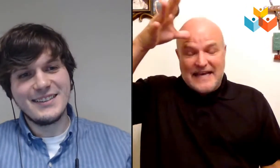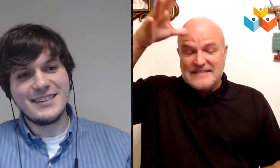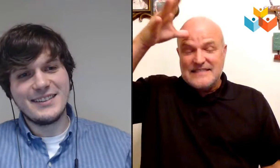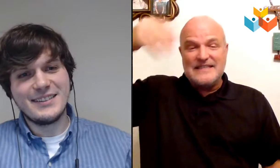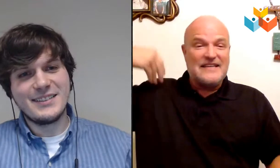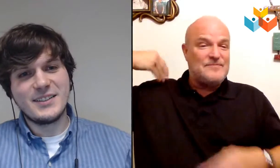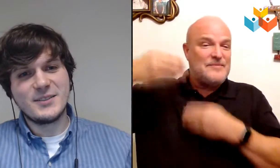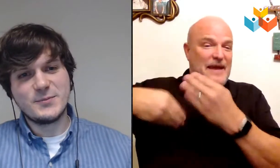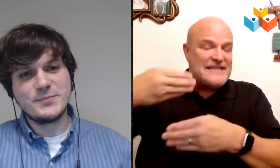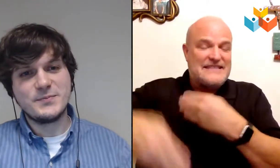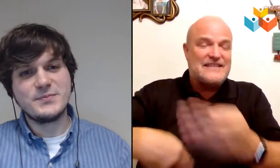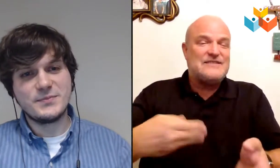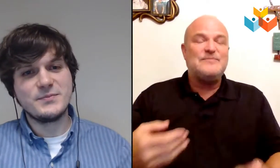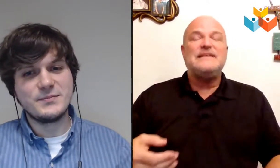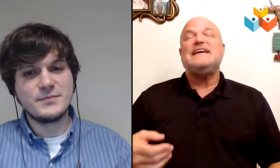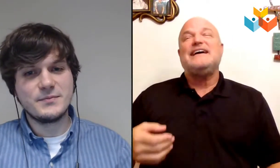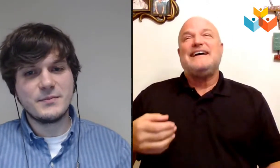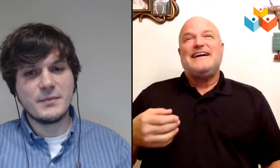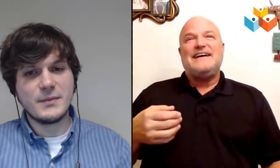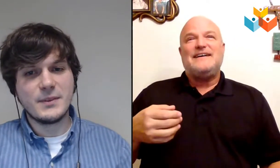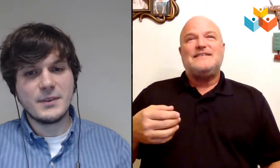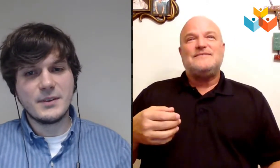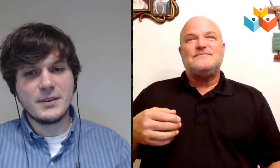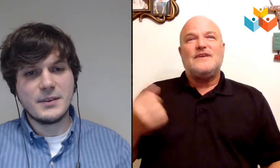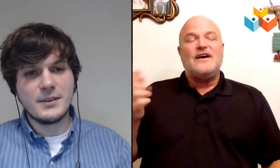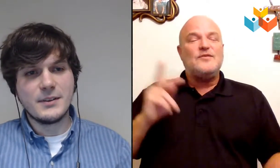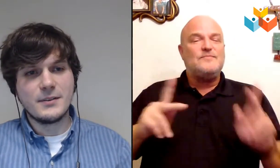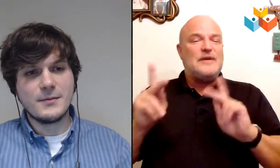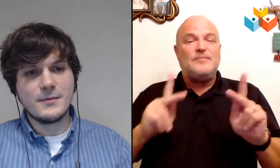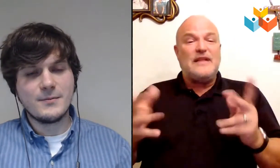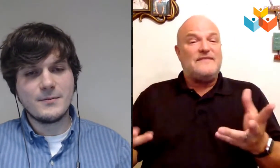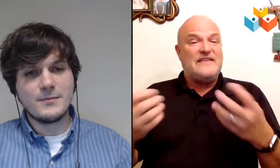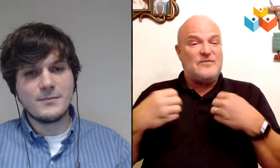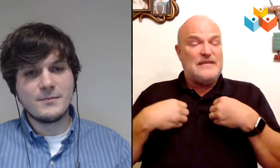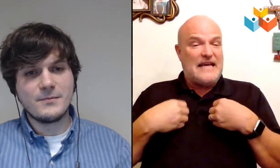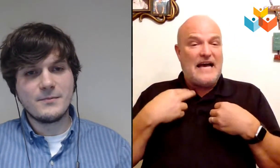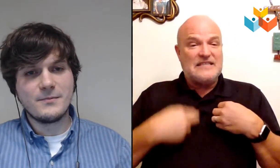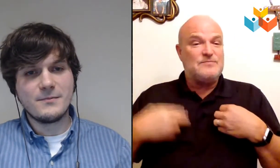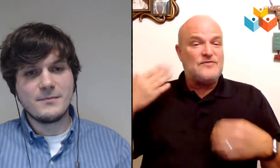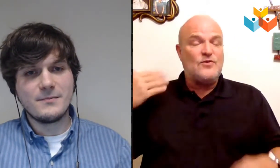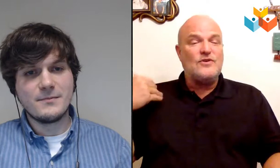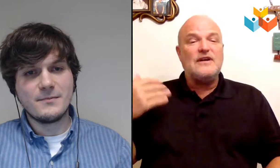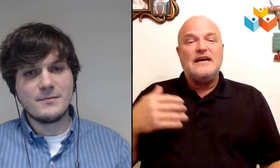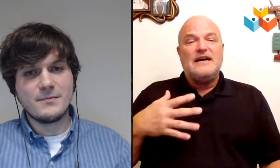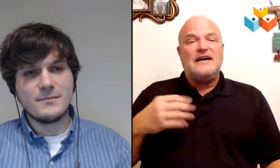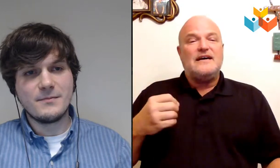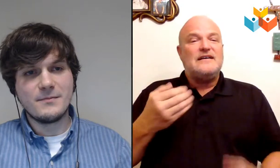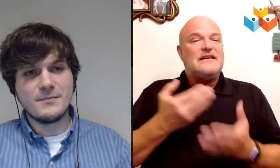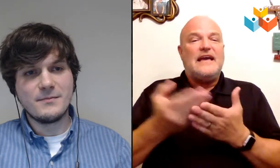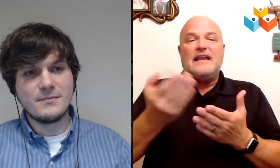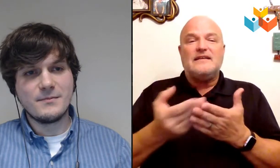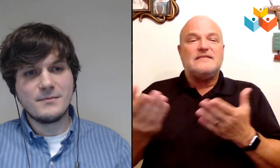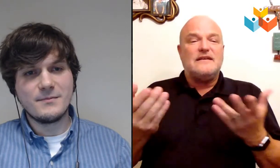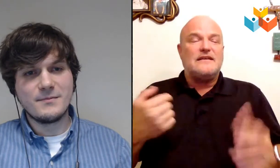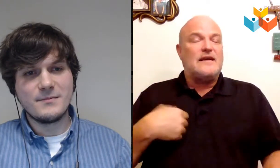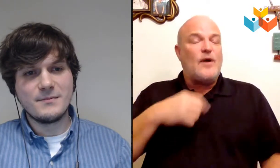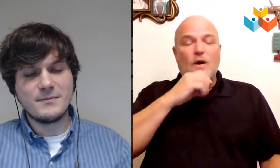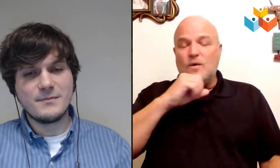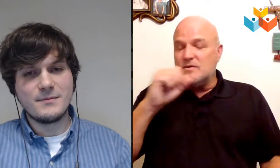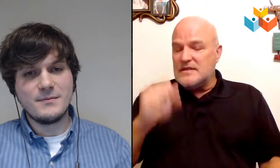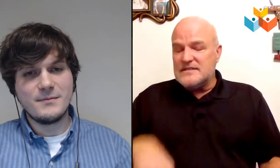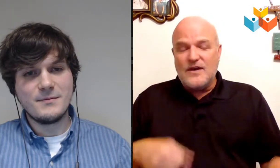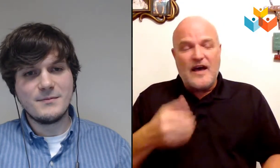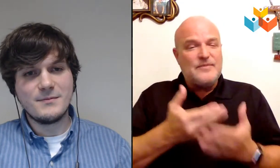my dad's that have been passed down to me. Other people have given me ties before, and